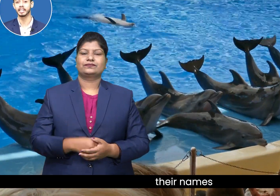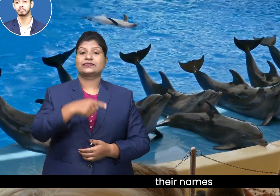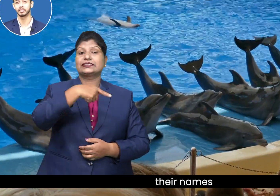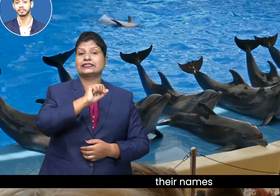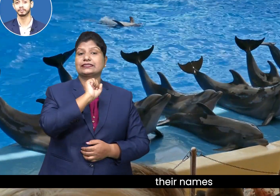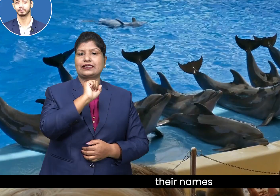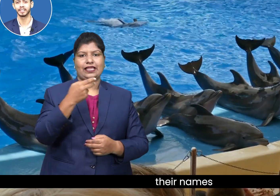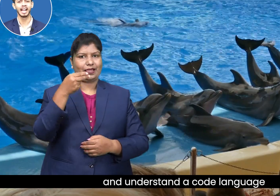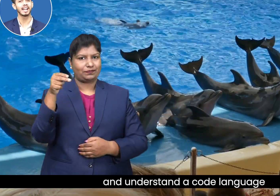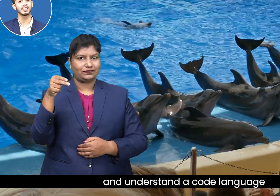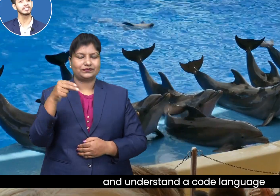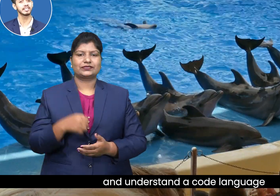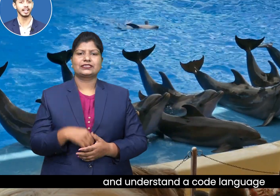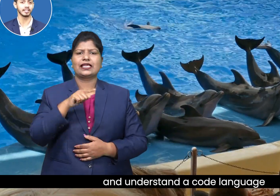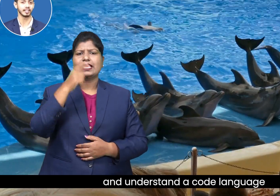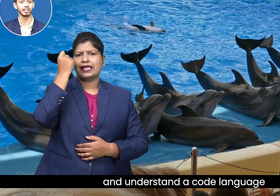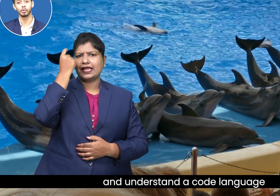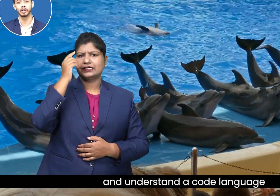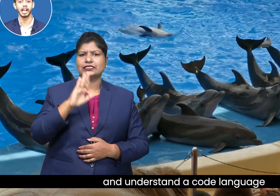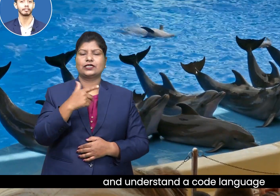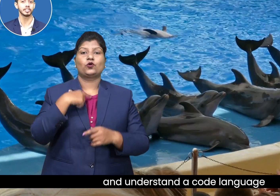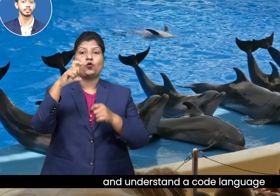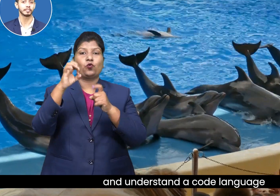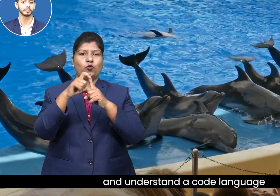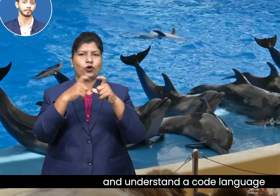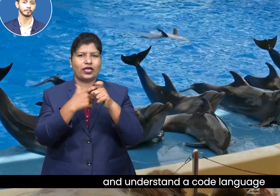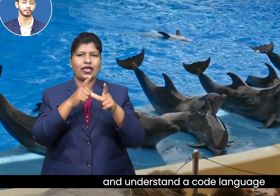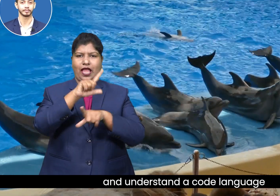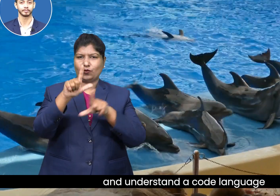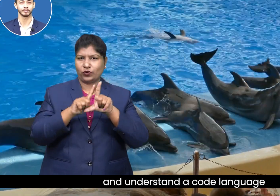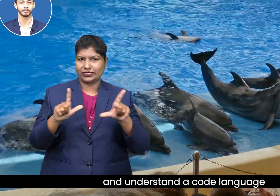their names and understand a code language